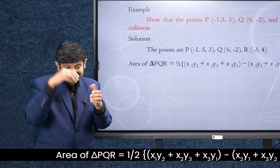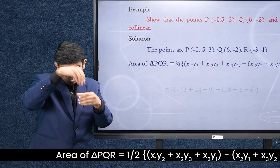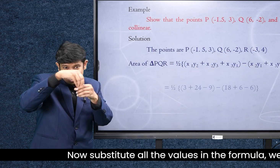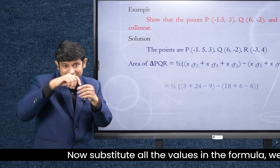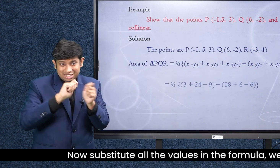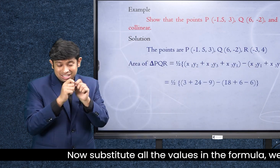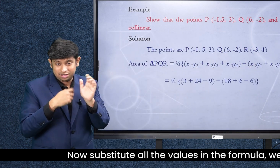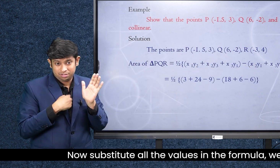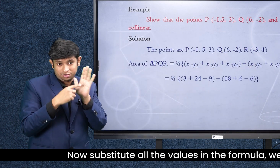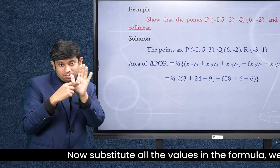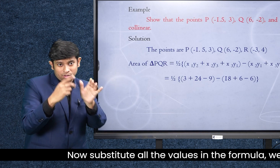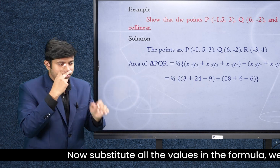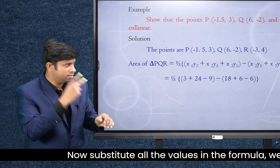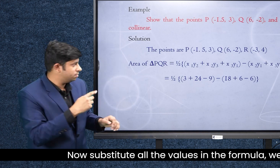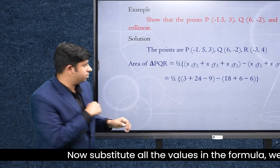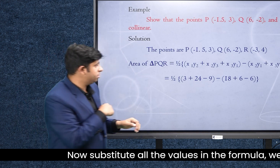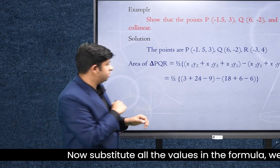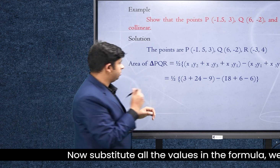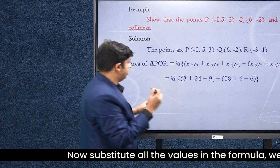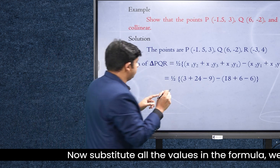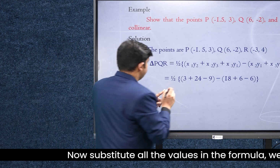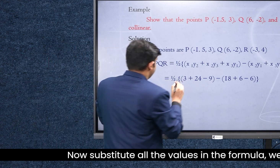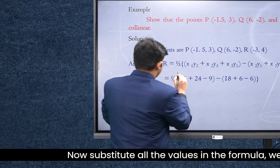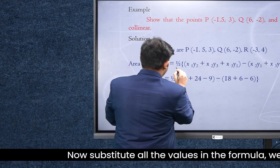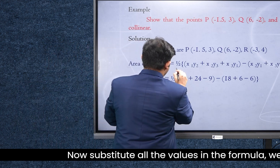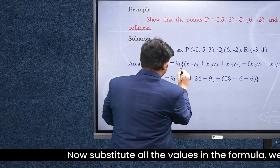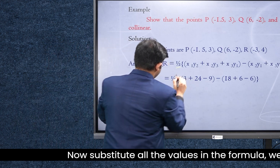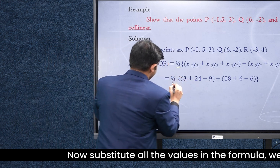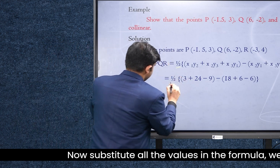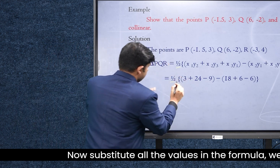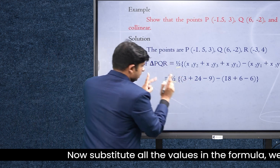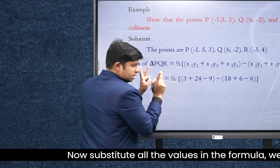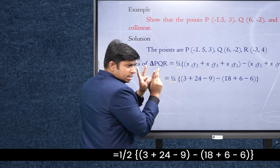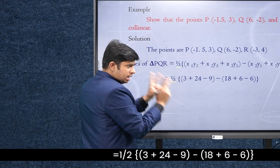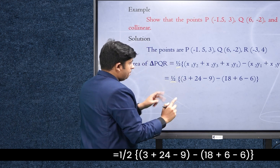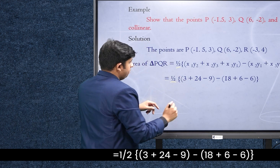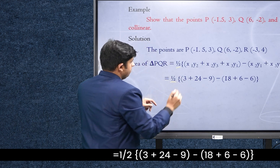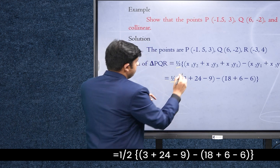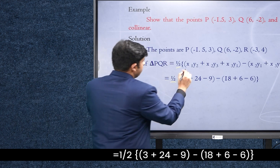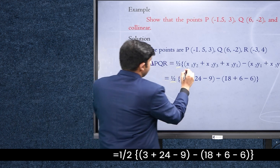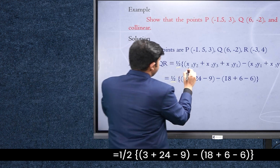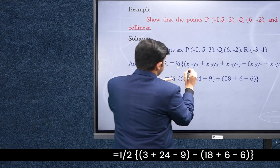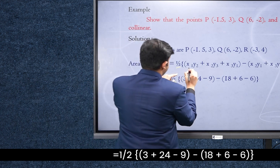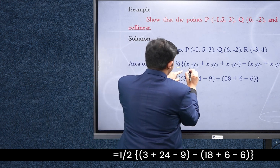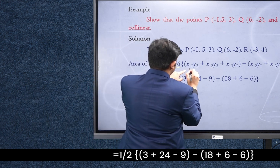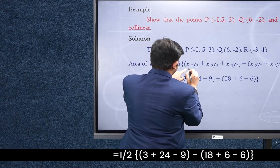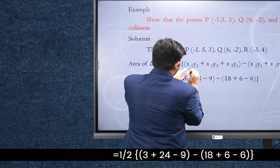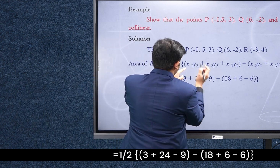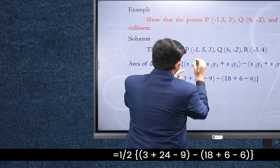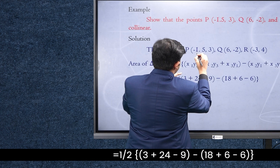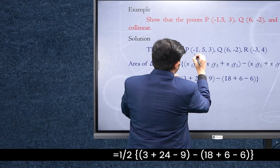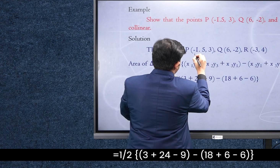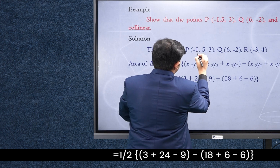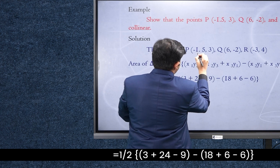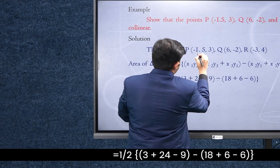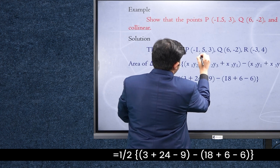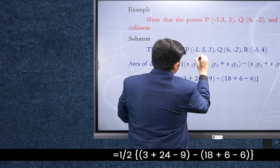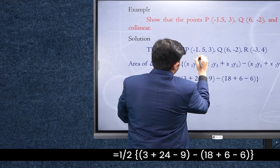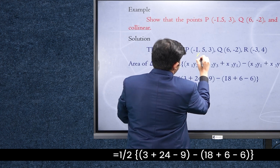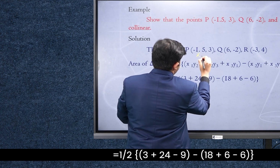Now substitute all the values in the formula. We get half into 3 plus